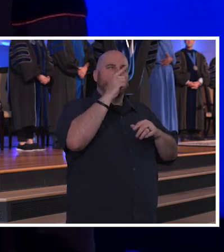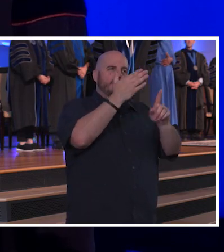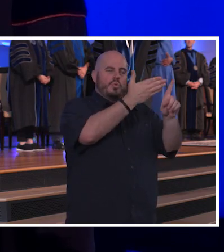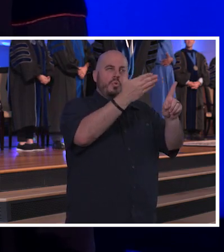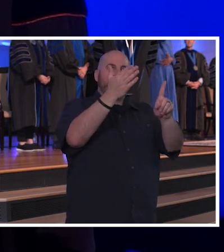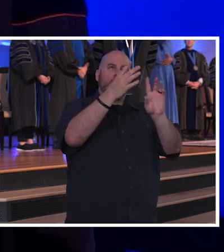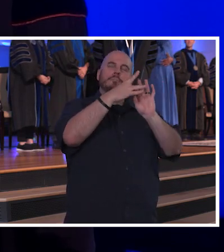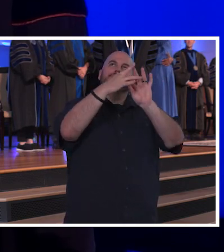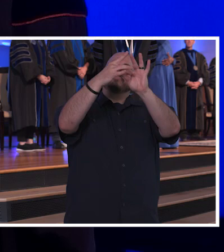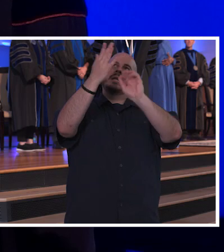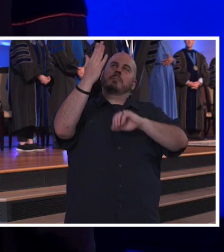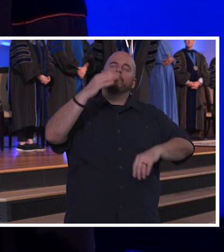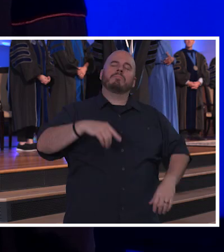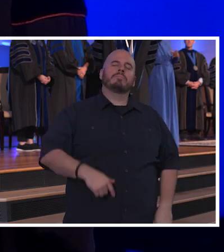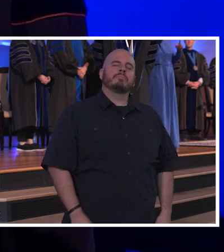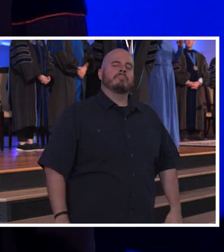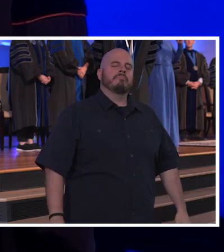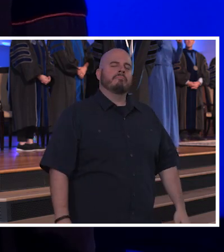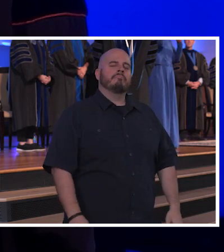Father God,